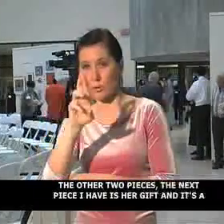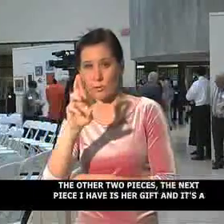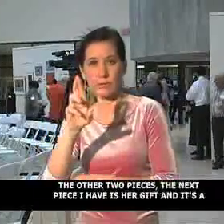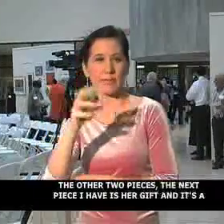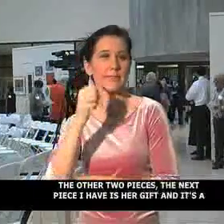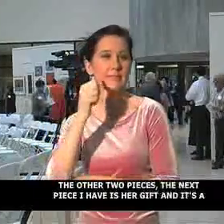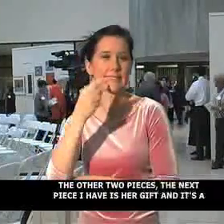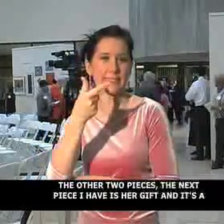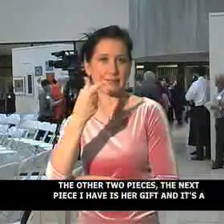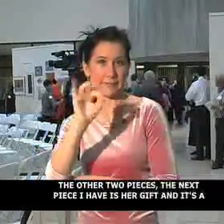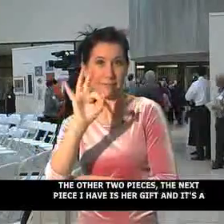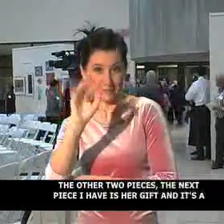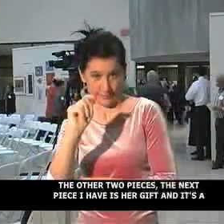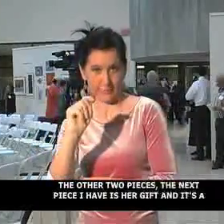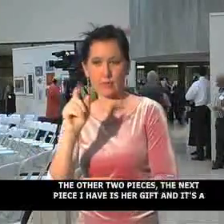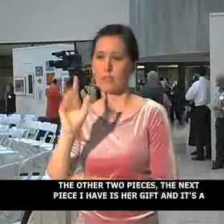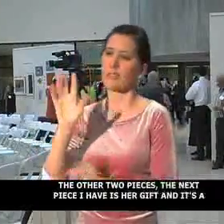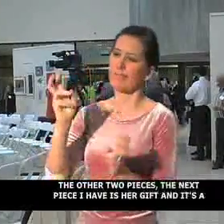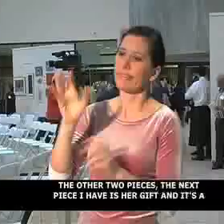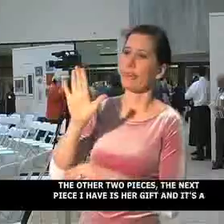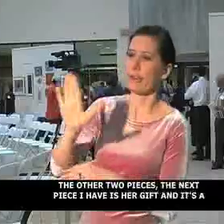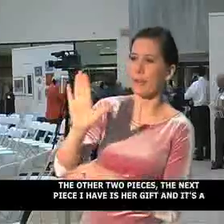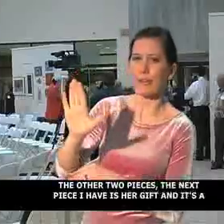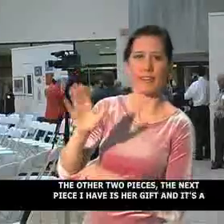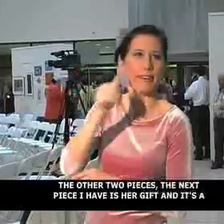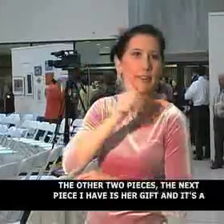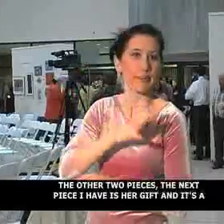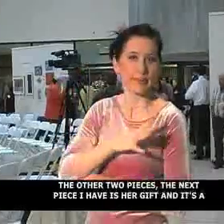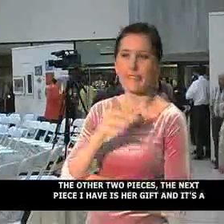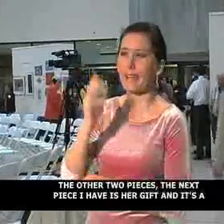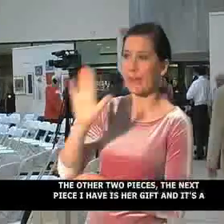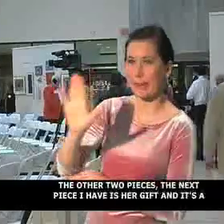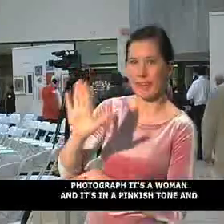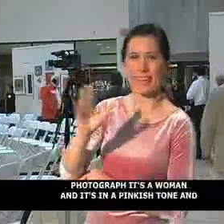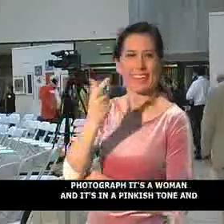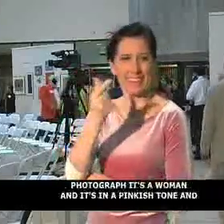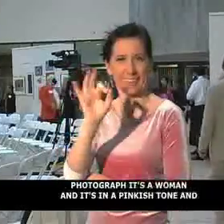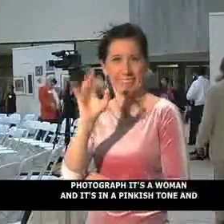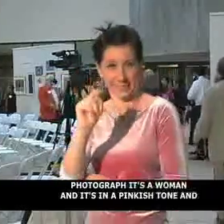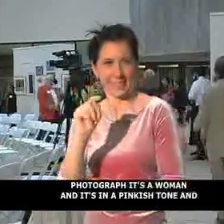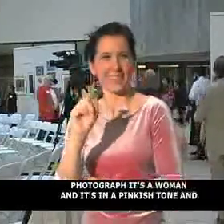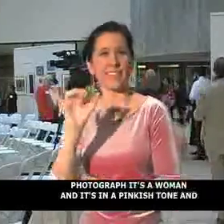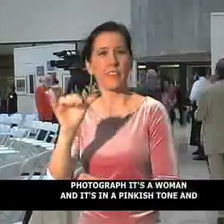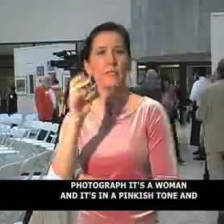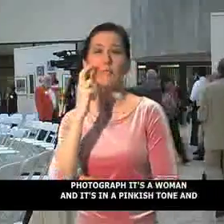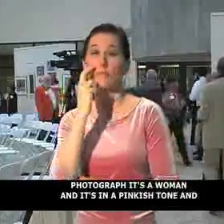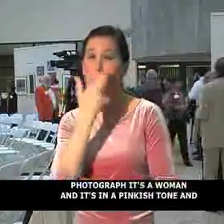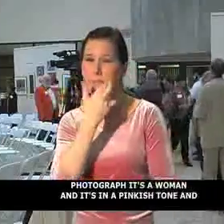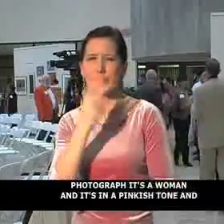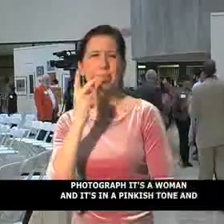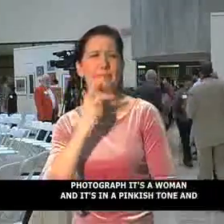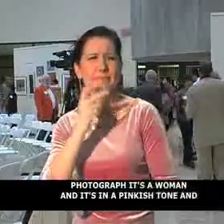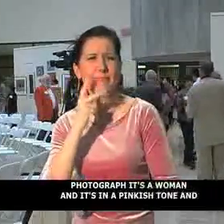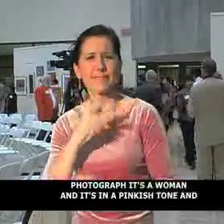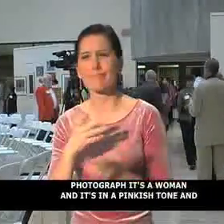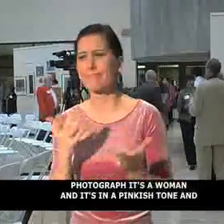is Her Gift, and it's a photograph. It's a woman, and it's